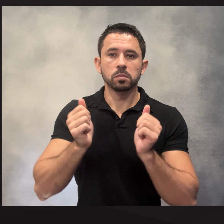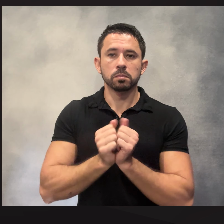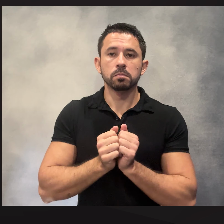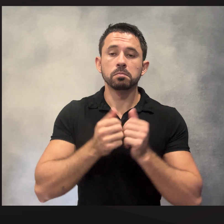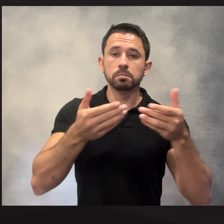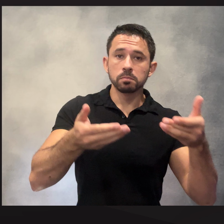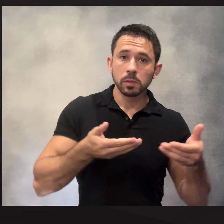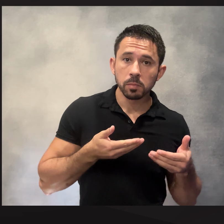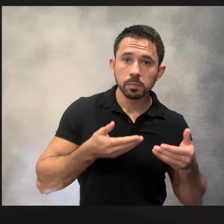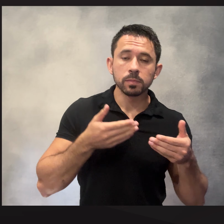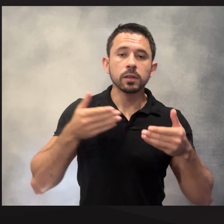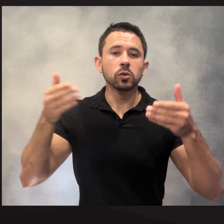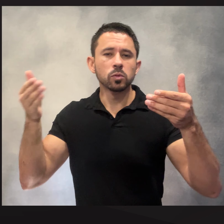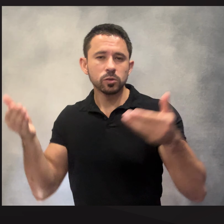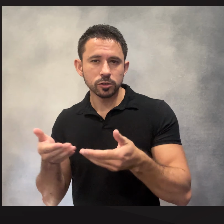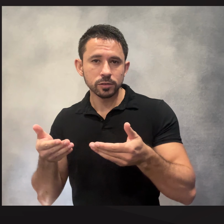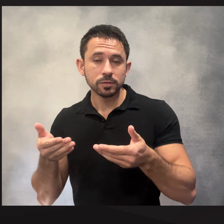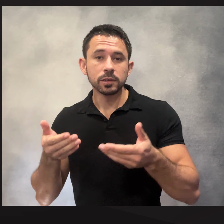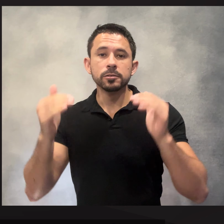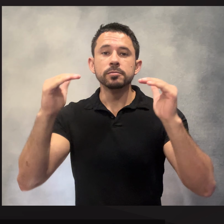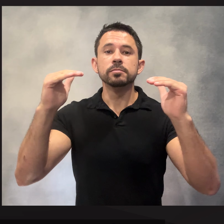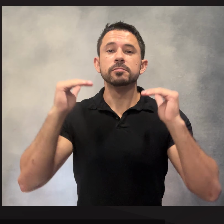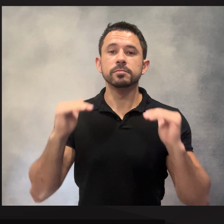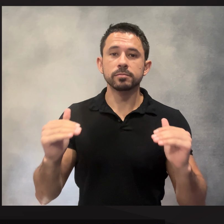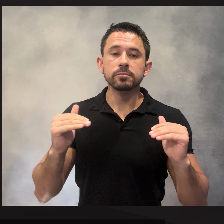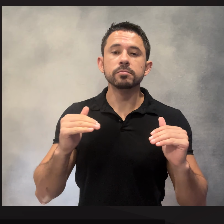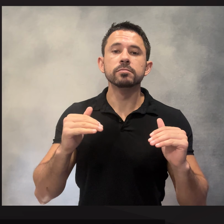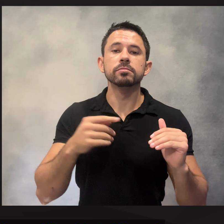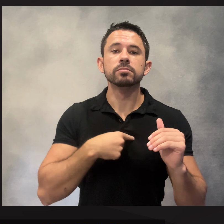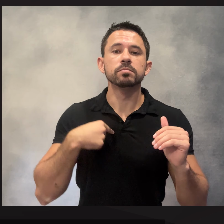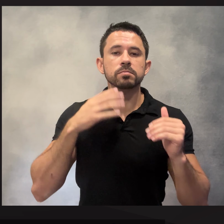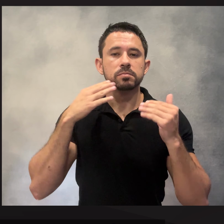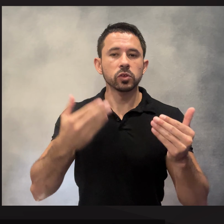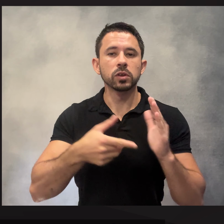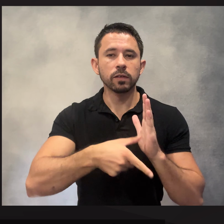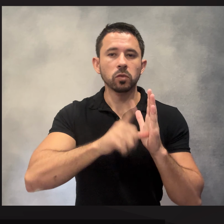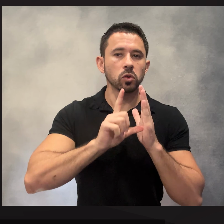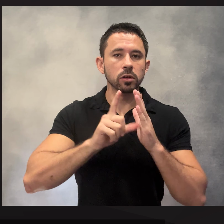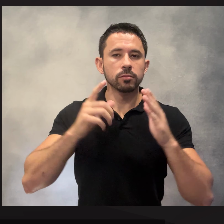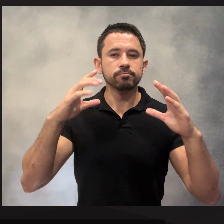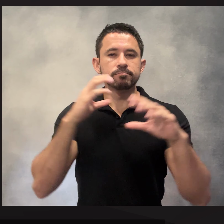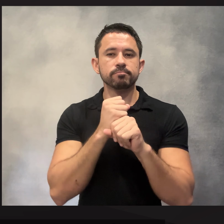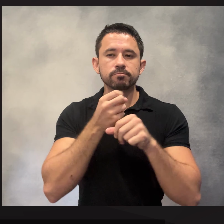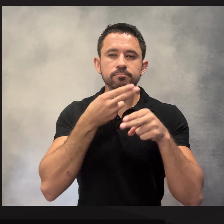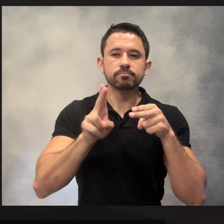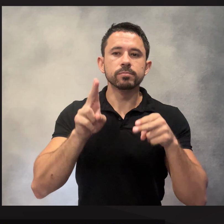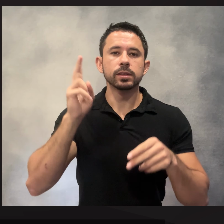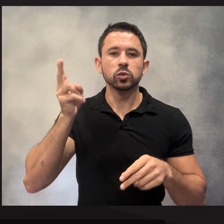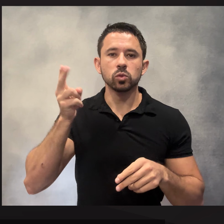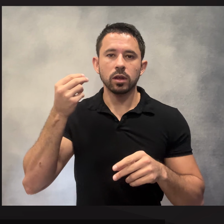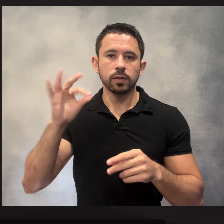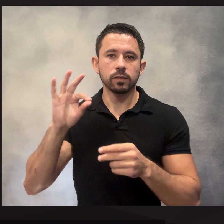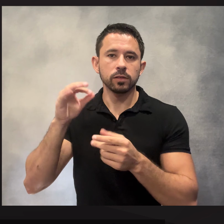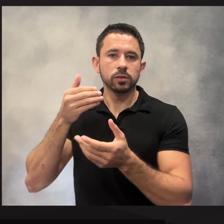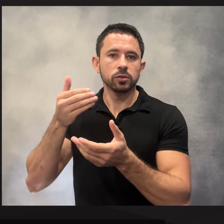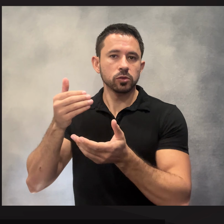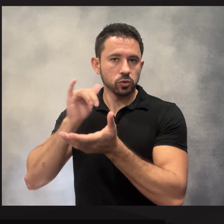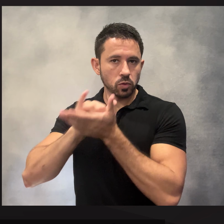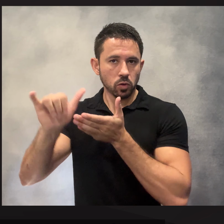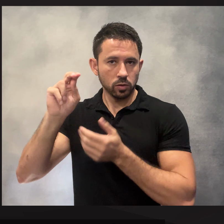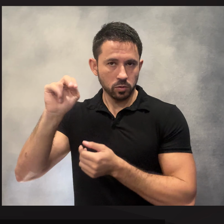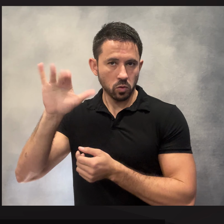start with a welcome and introduction. Then we'll review a brief history of New York City and New York